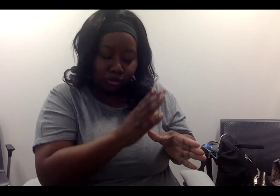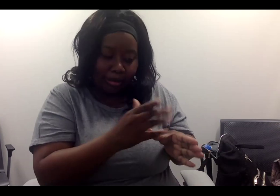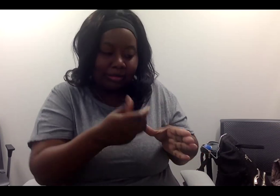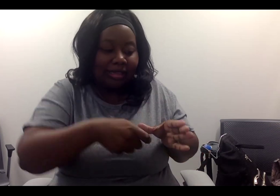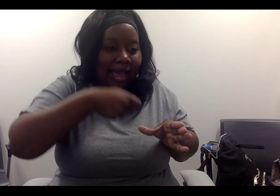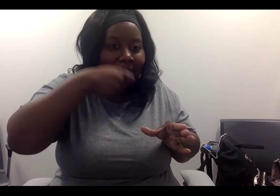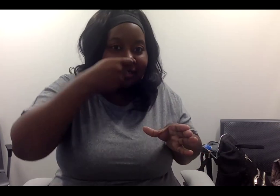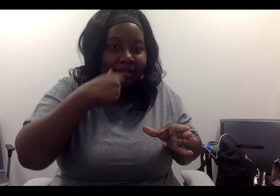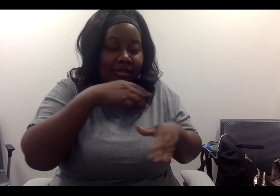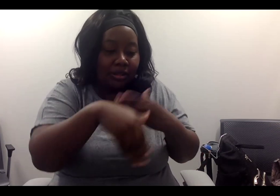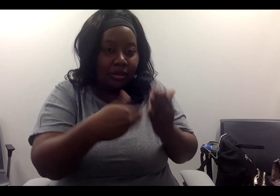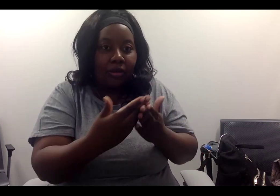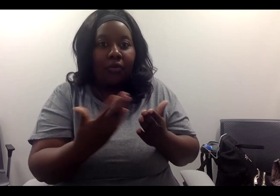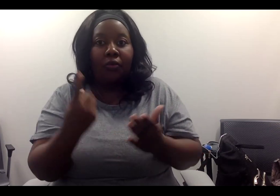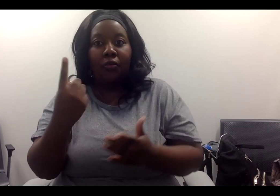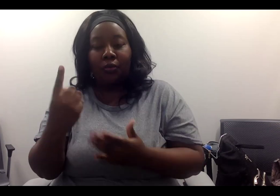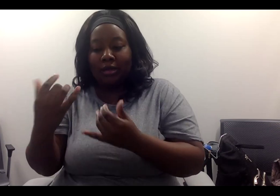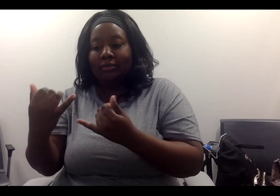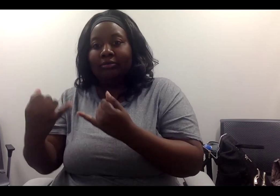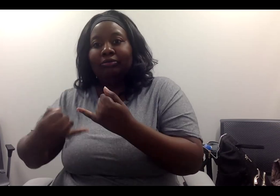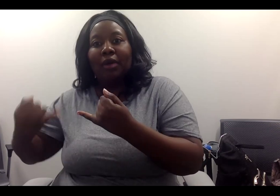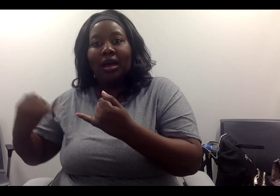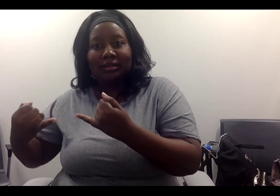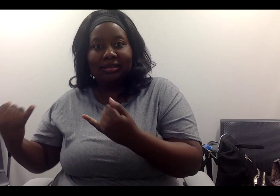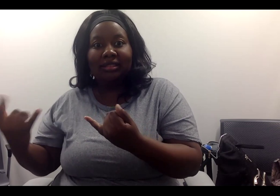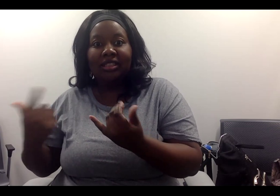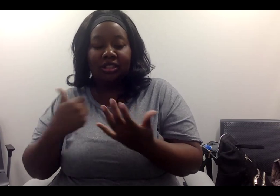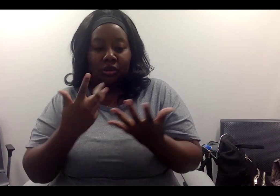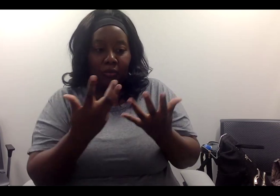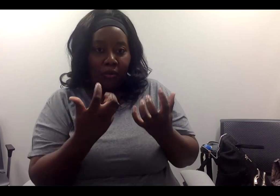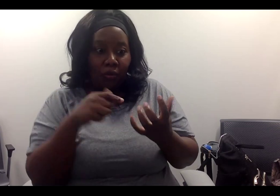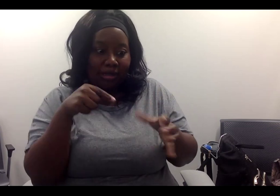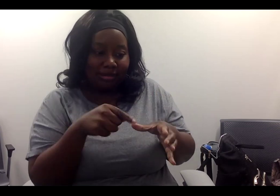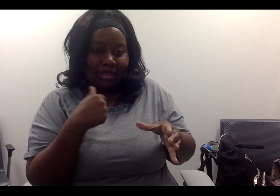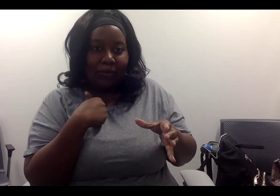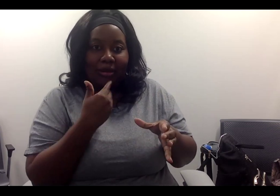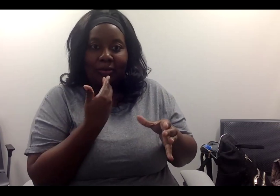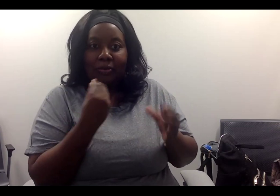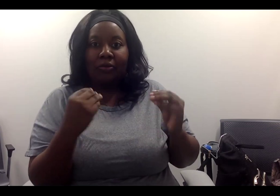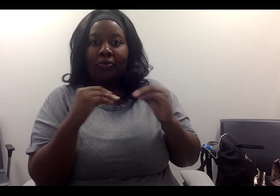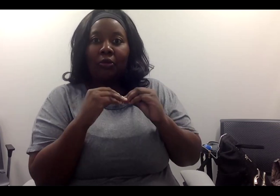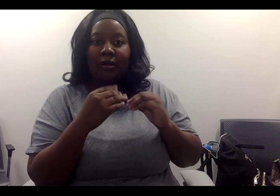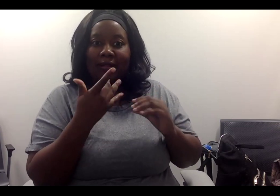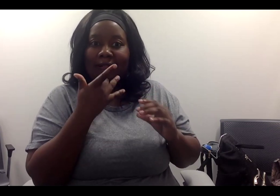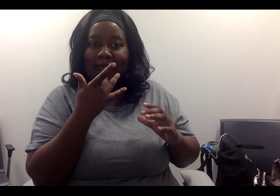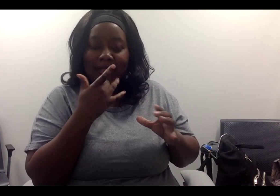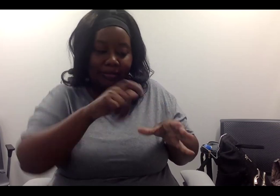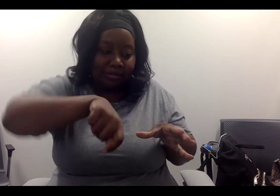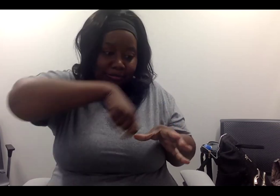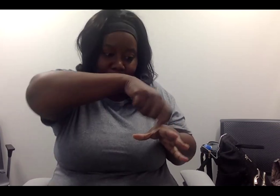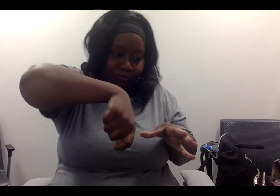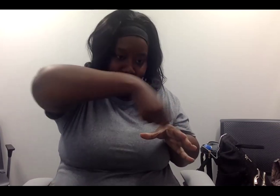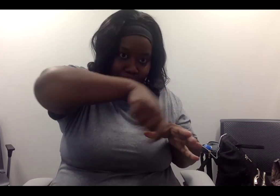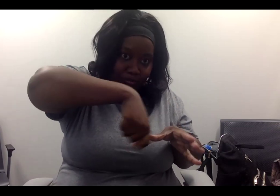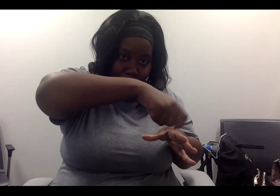using it to flavor an entire pound of pasta. So we do need this to be very flavorful and highly seasoned at this point. So we'll go ahead and stir that